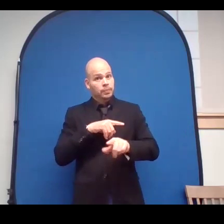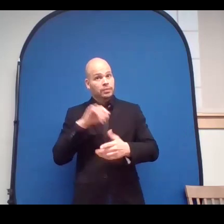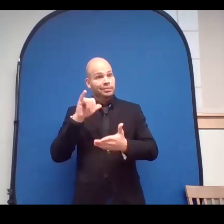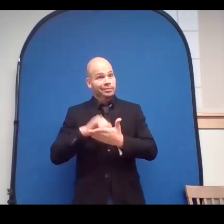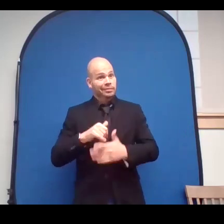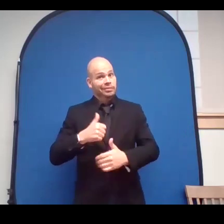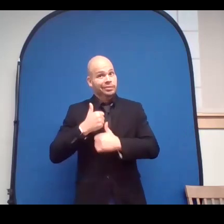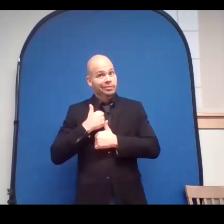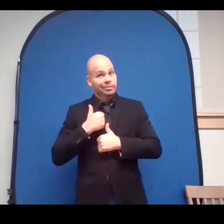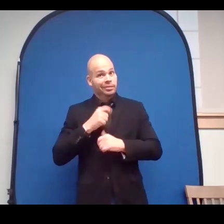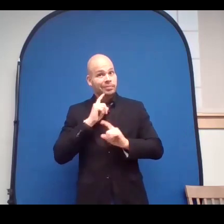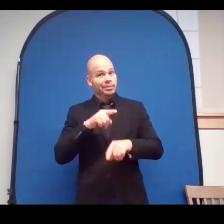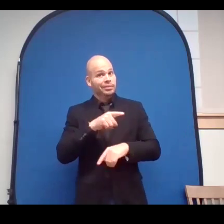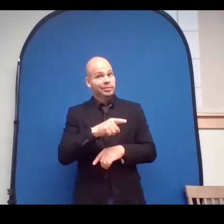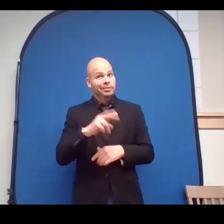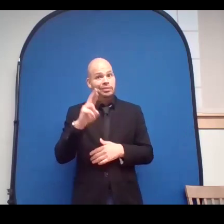weapons?